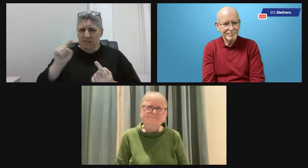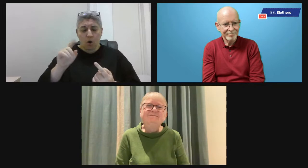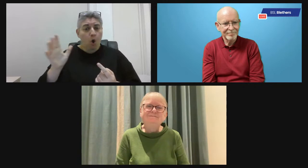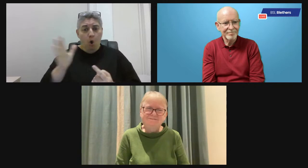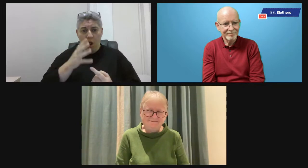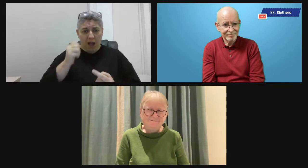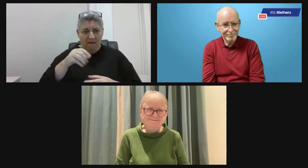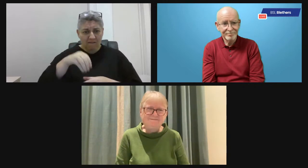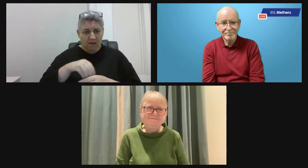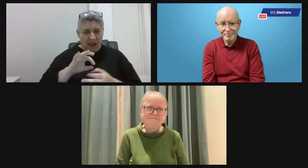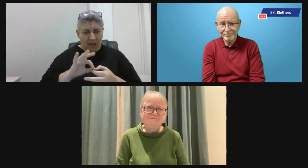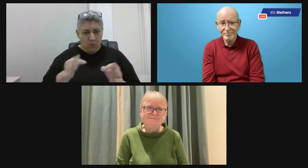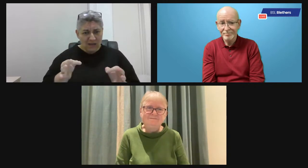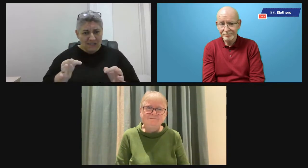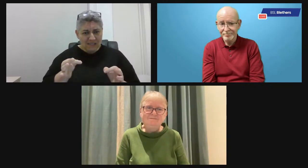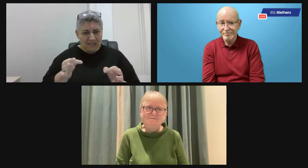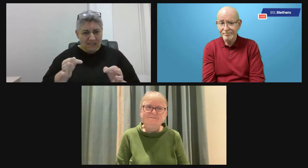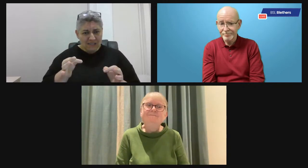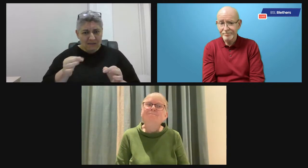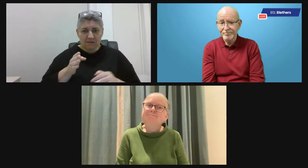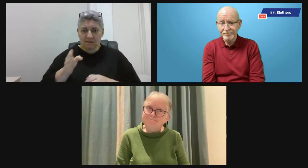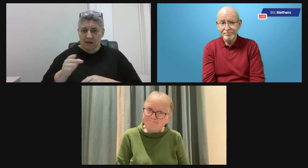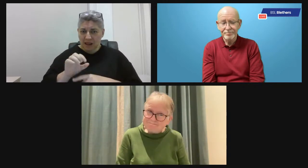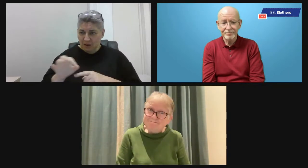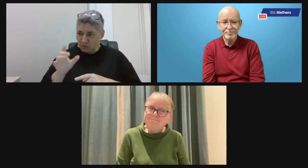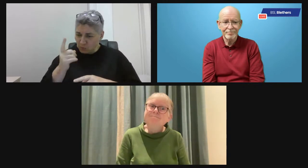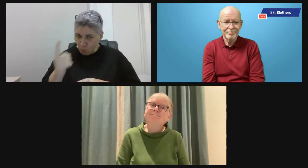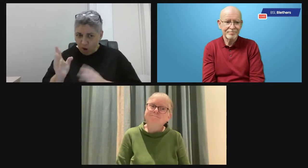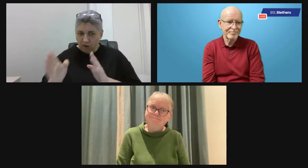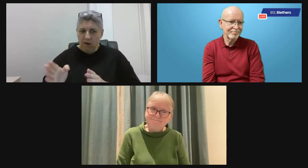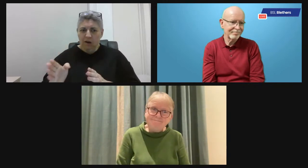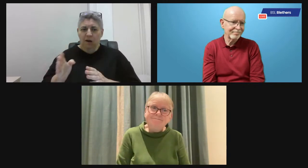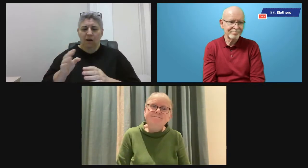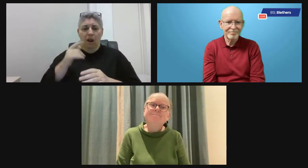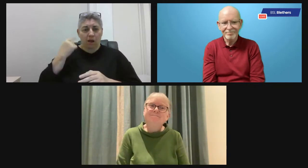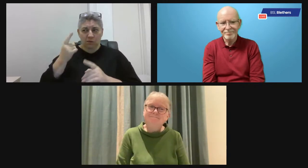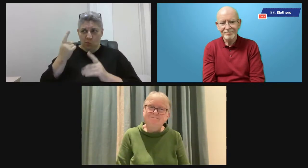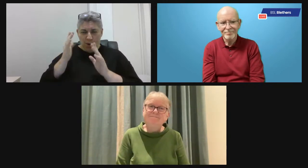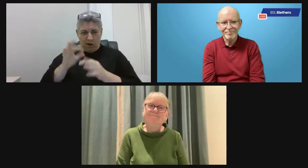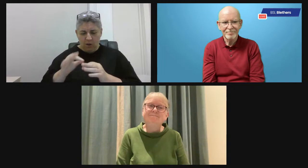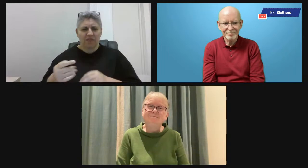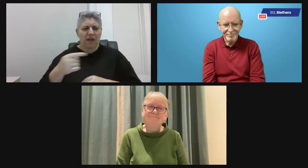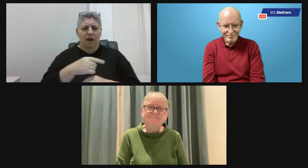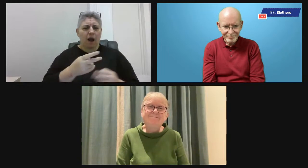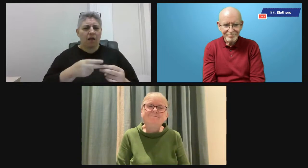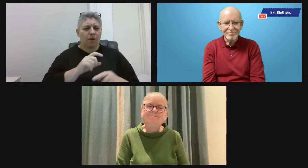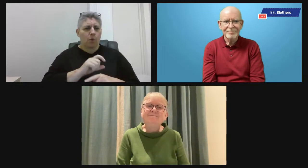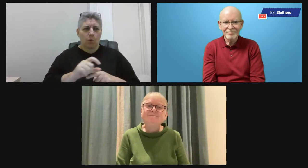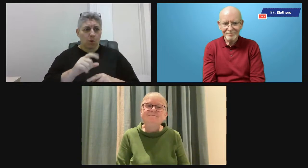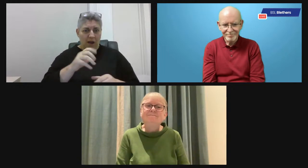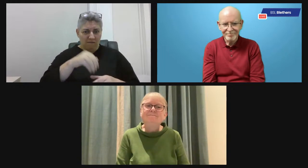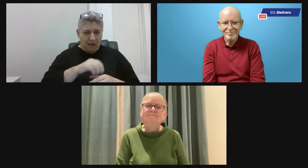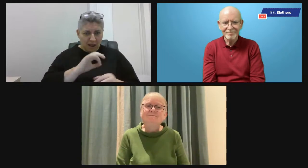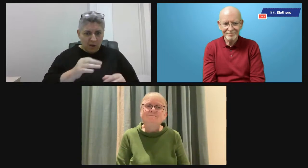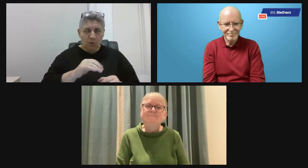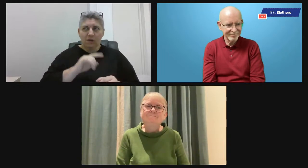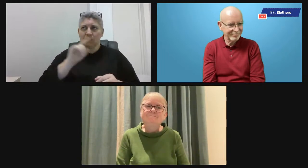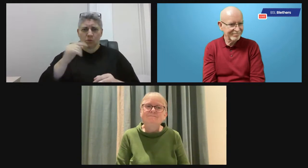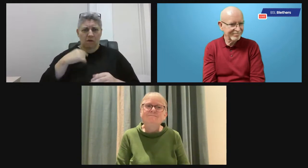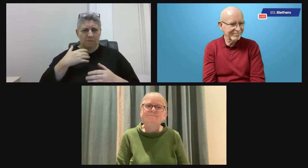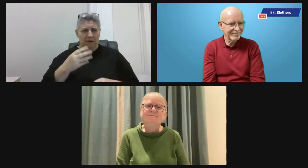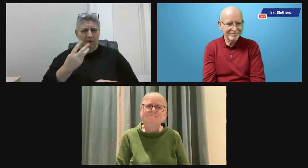different courses at different universities, and every single one of them included an element of